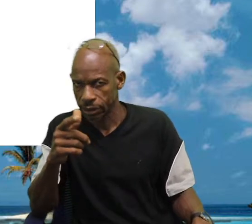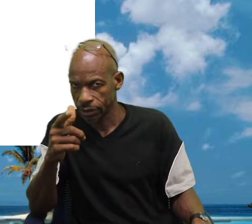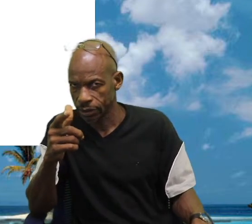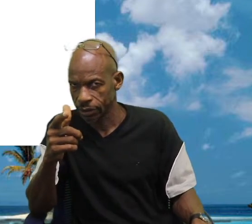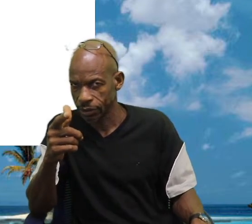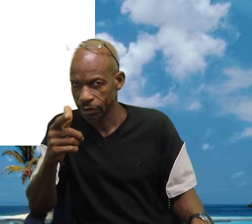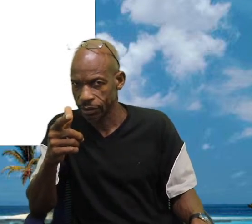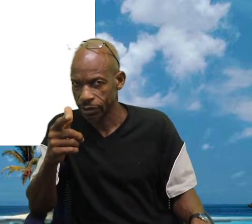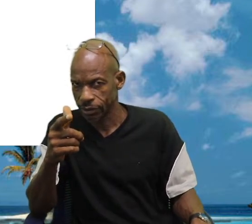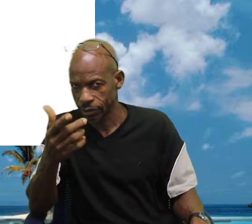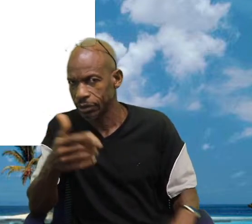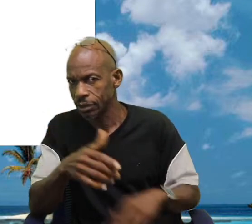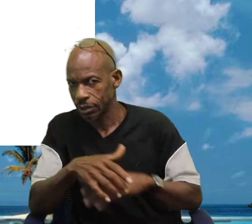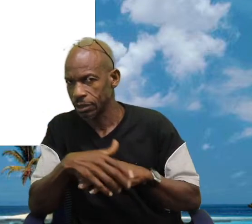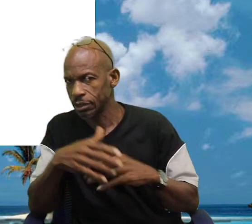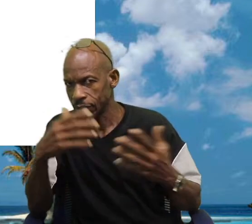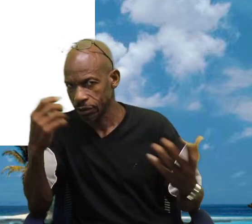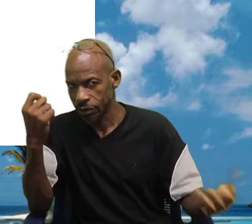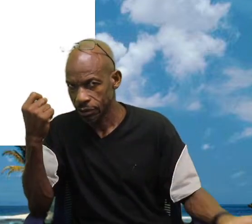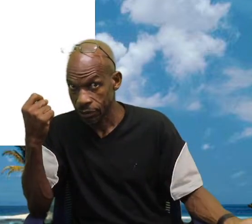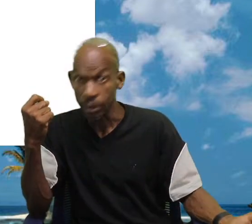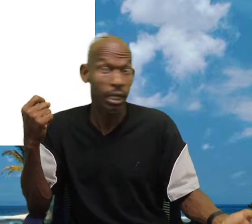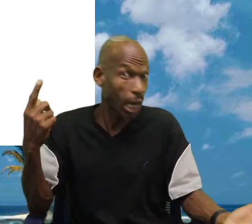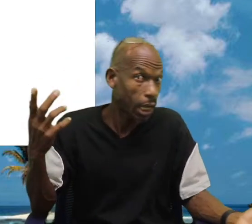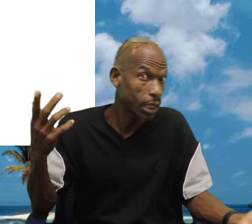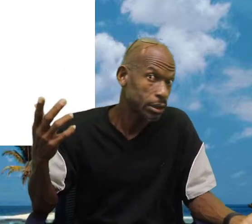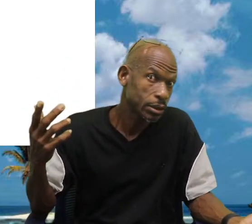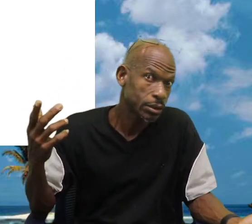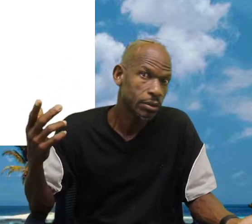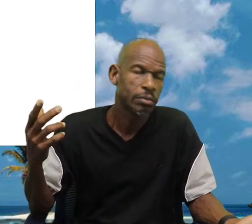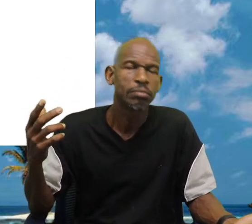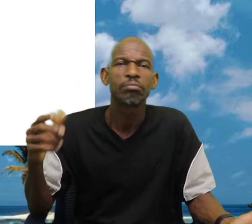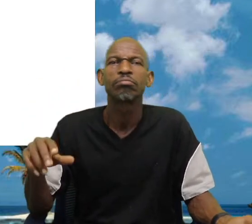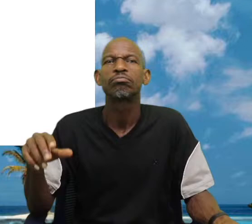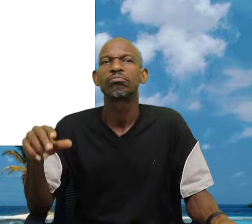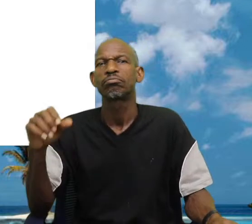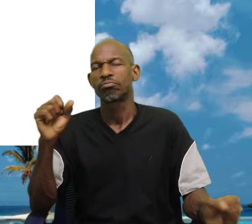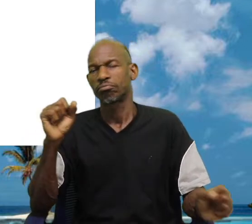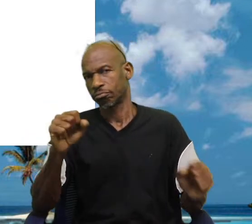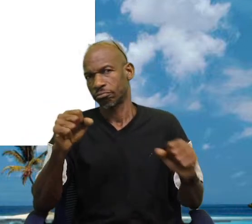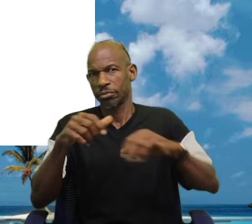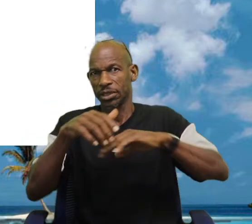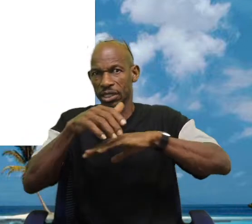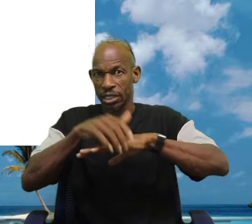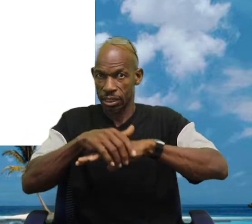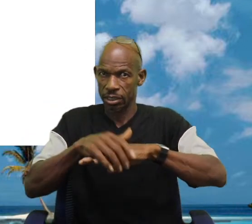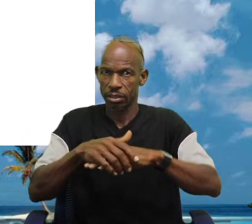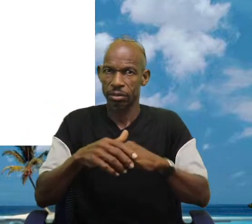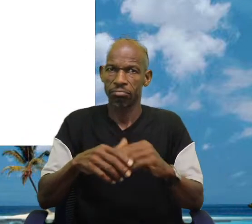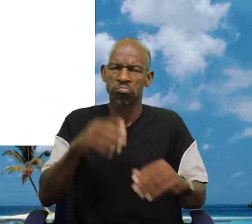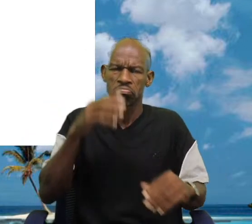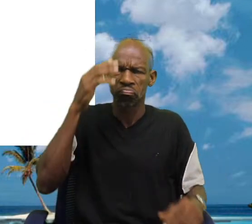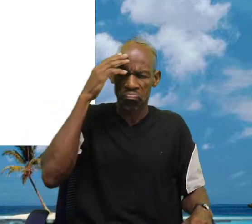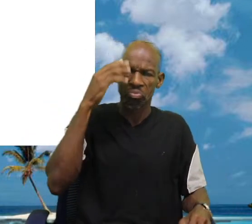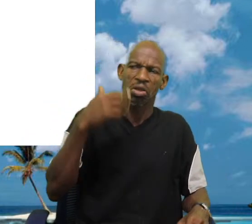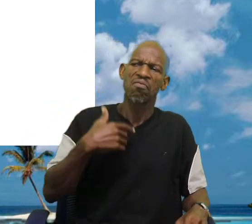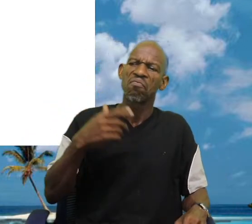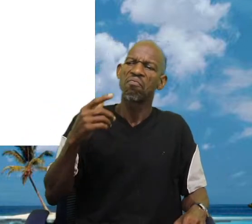be used in English. So yes, in English, yes, you know that you are going to church with a